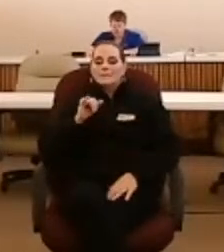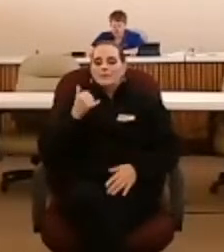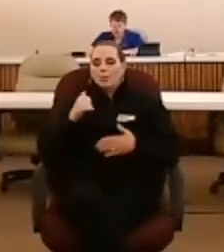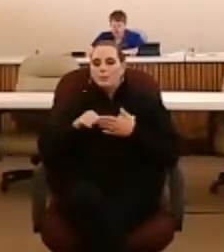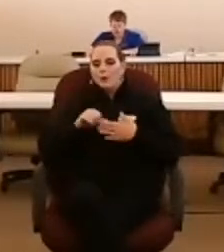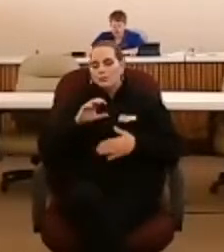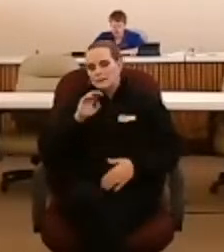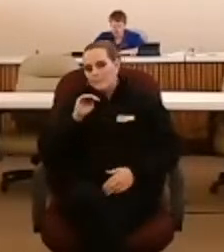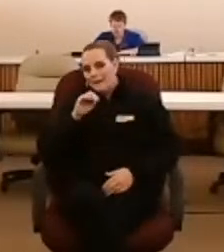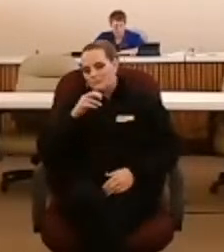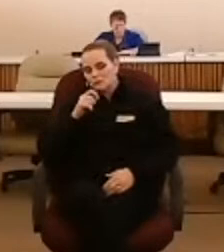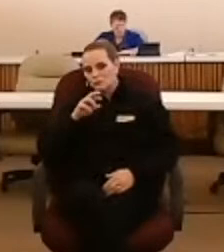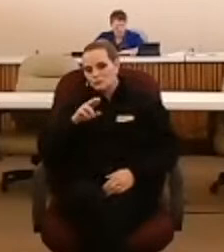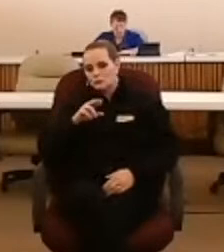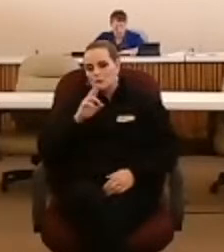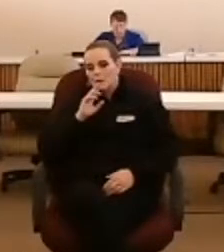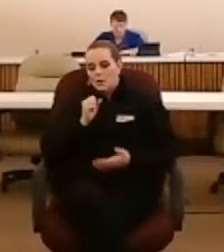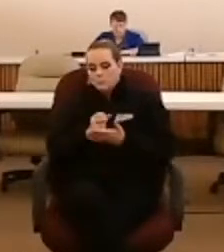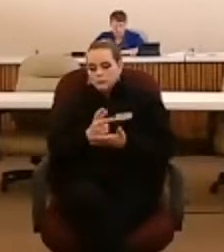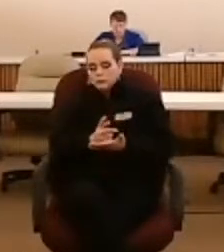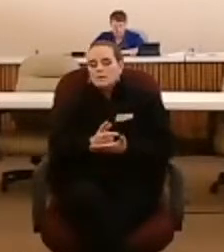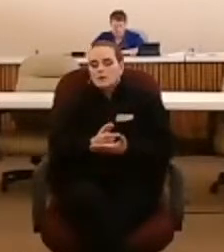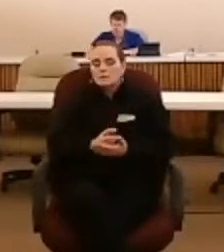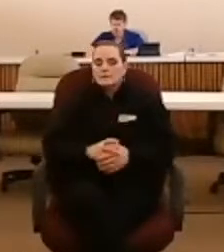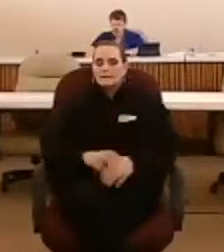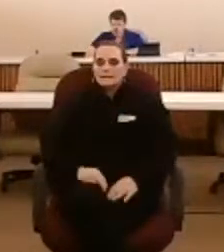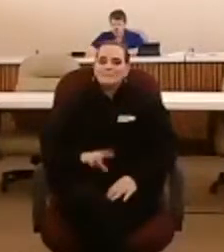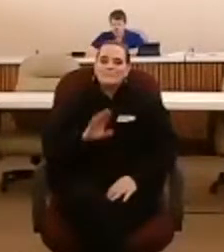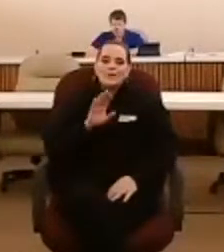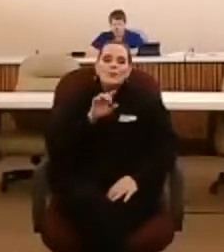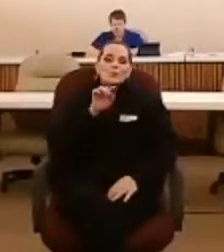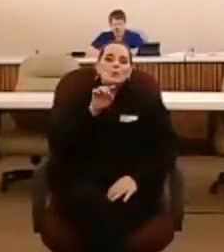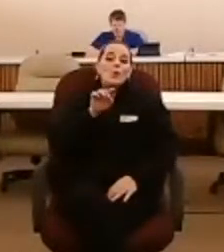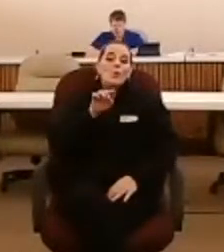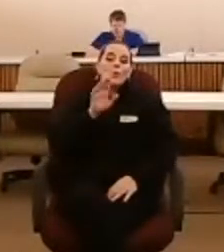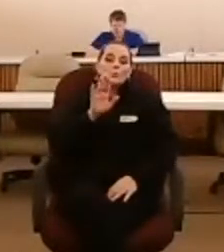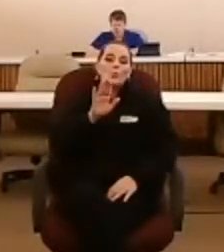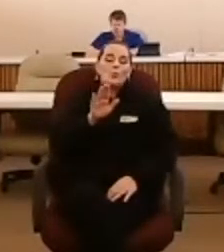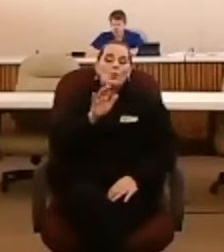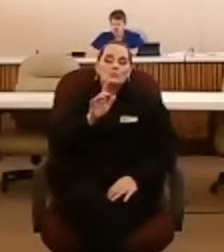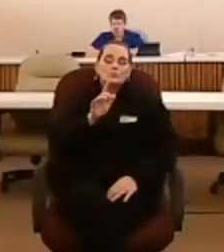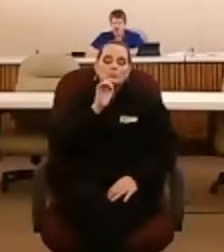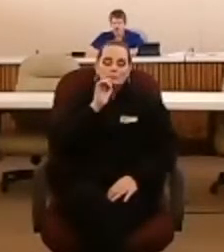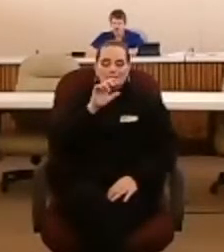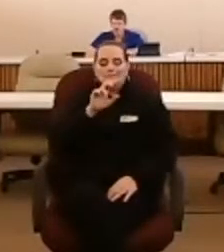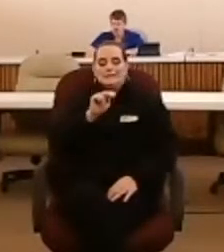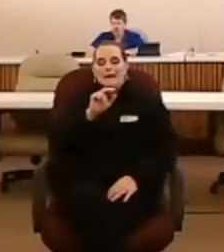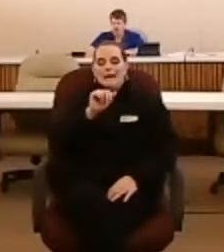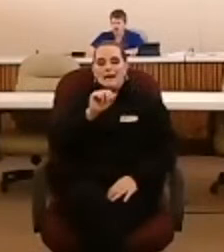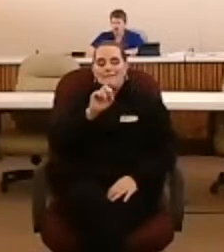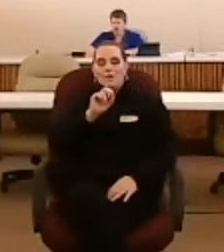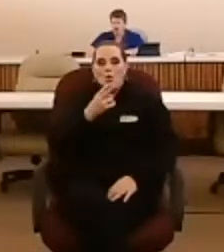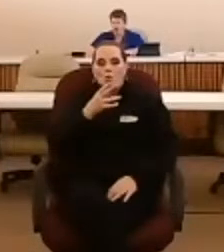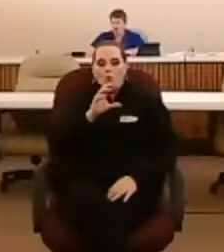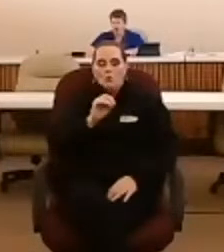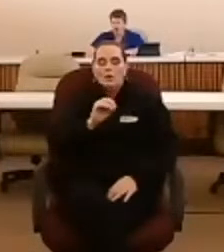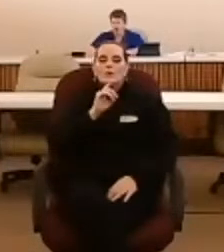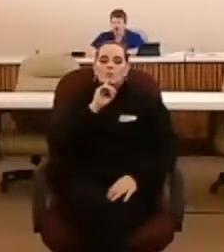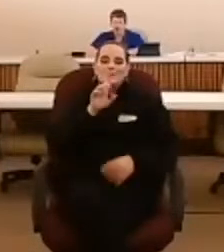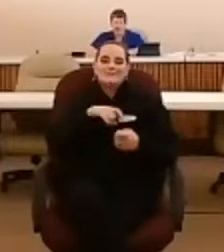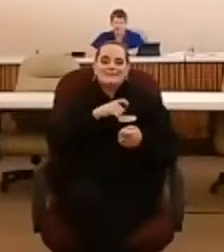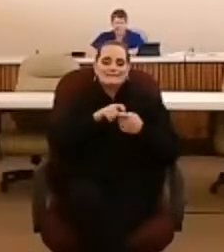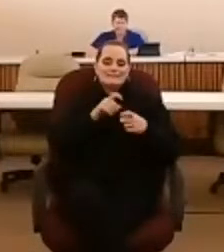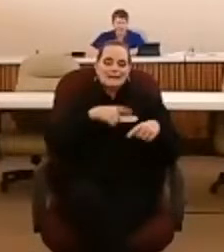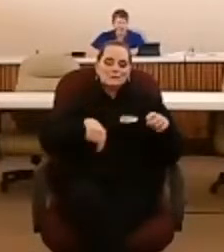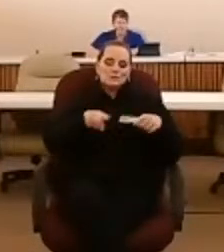just wanted to check with, because again, yours was one of the, Navajo was actually the exact circle that Tim and I were